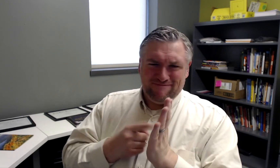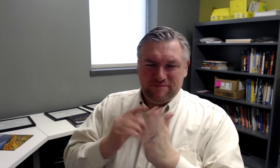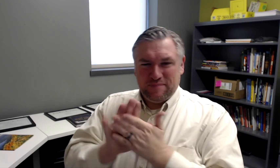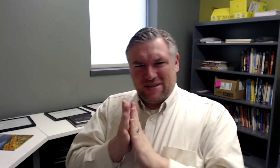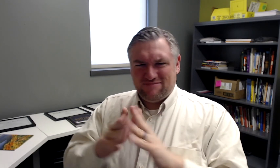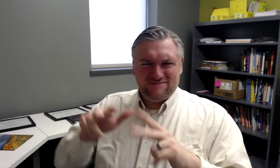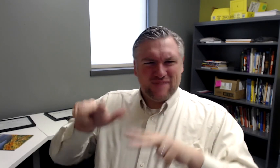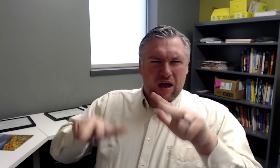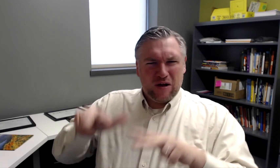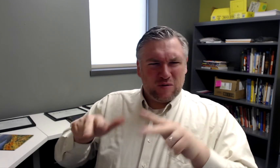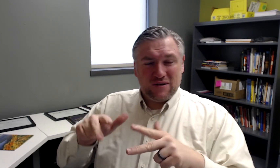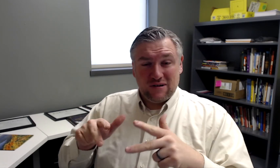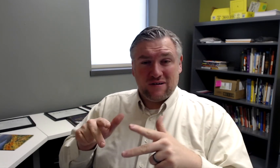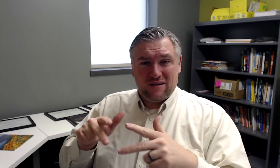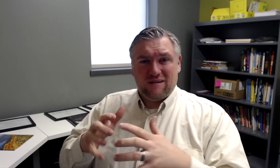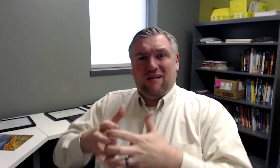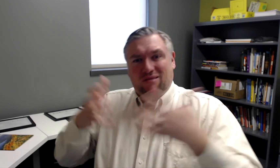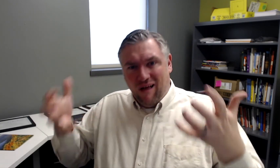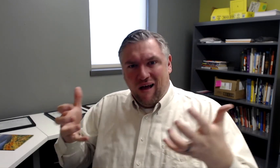or sometimes it becomes an awkward sign.